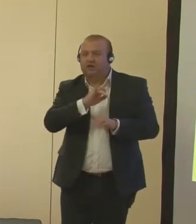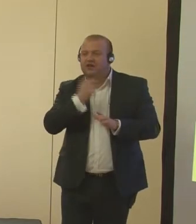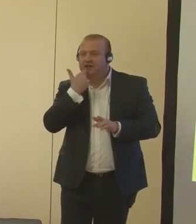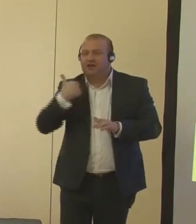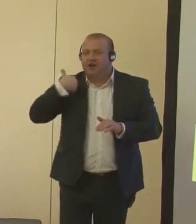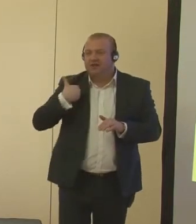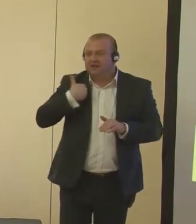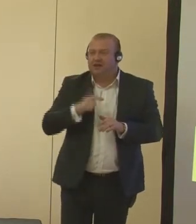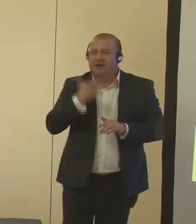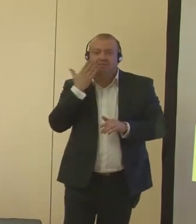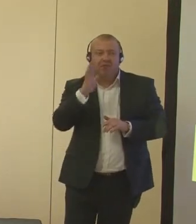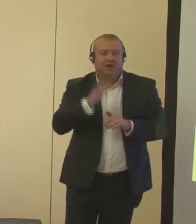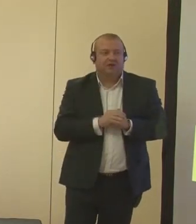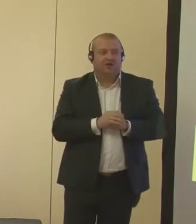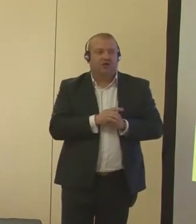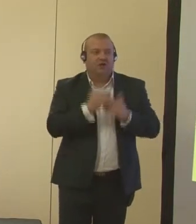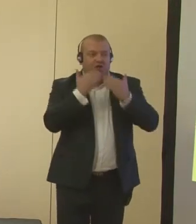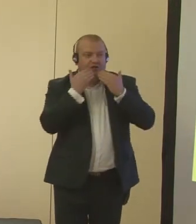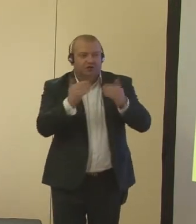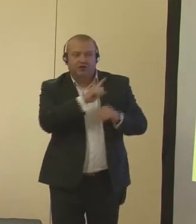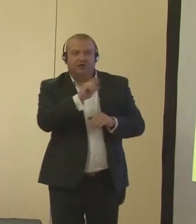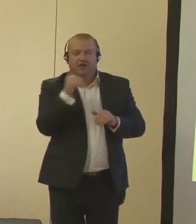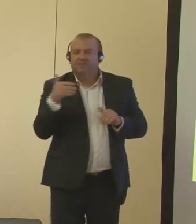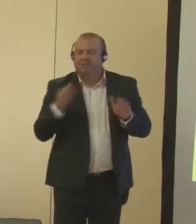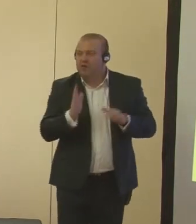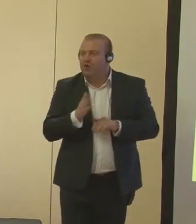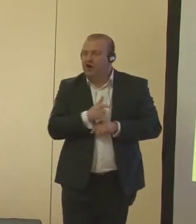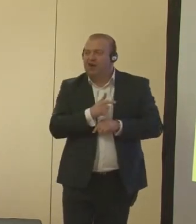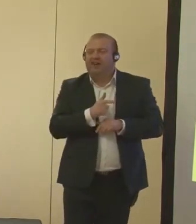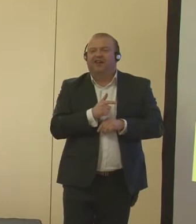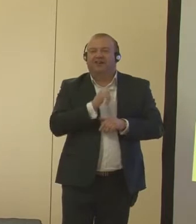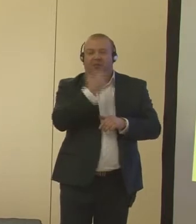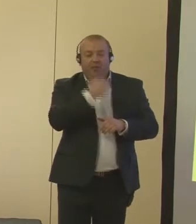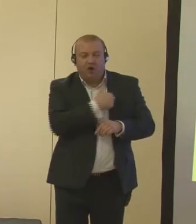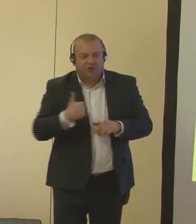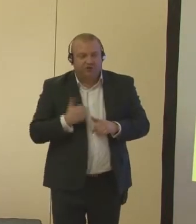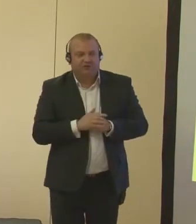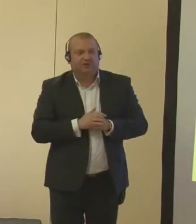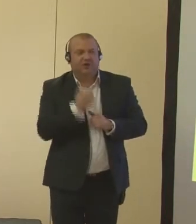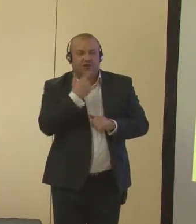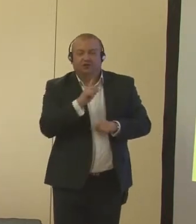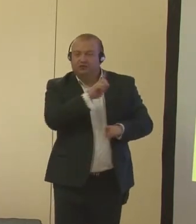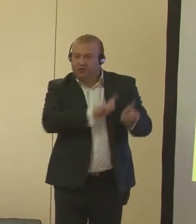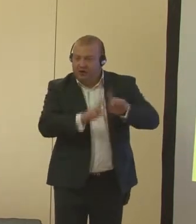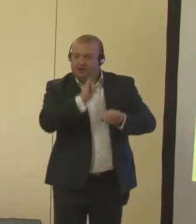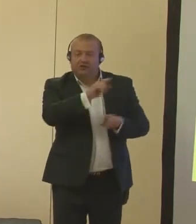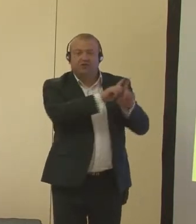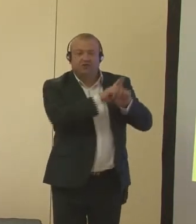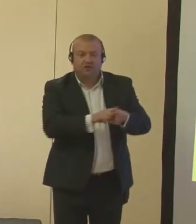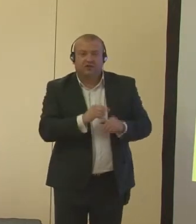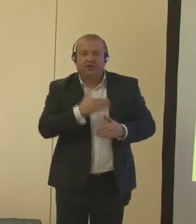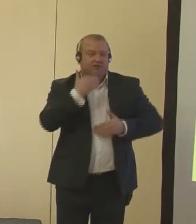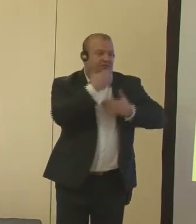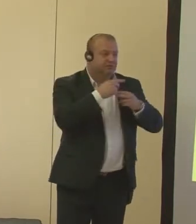for giving me a voice in Polish to the translators and in sign language to you as well, and helping